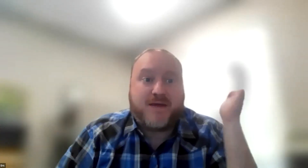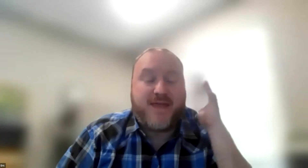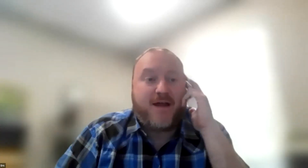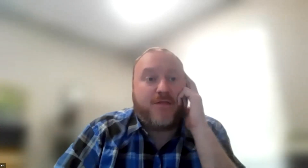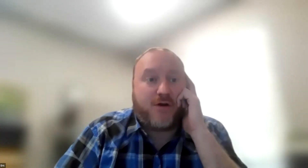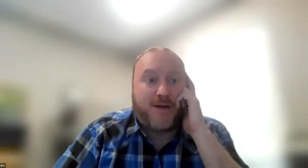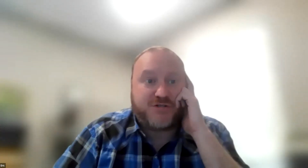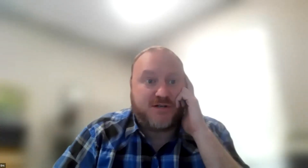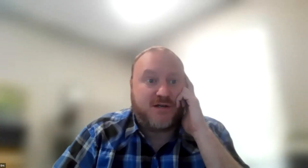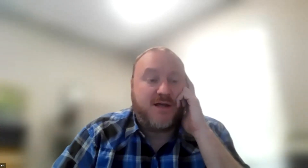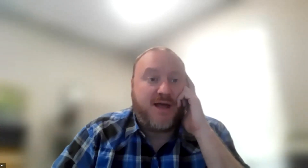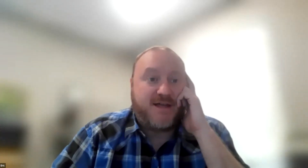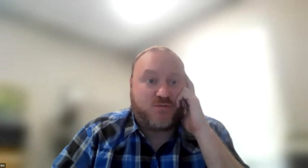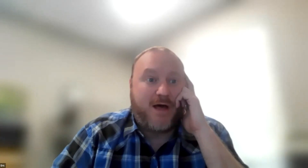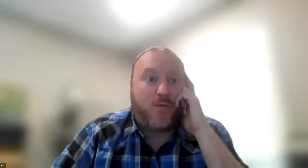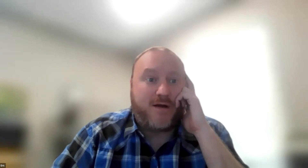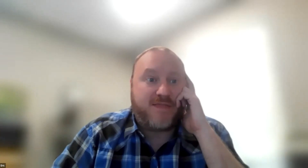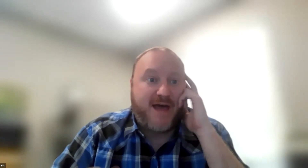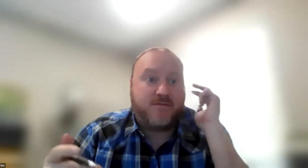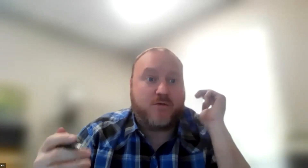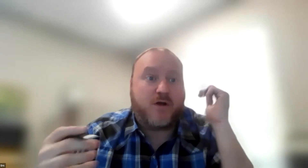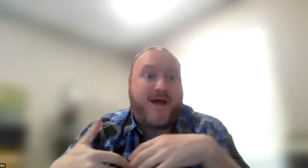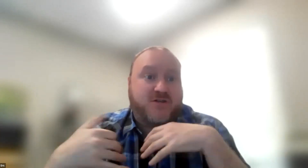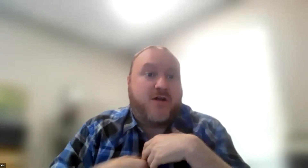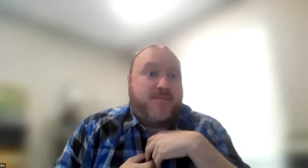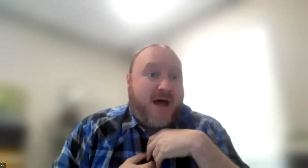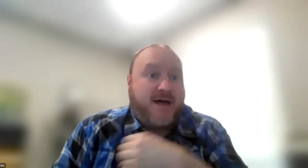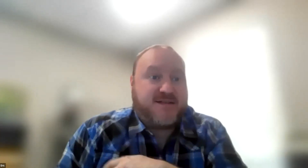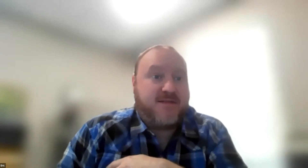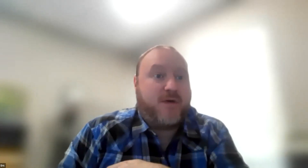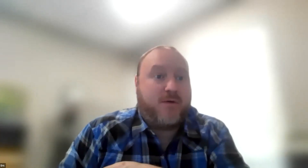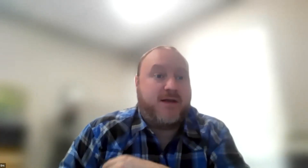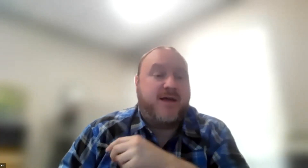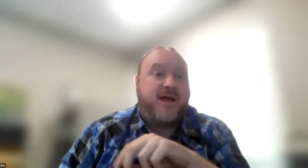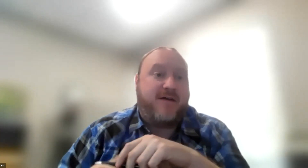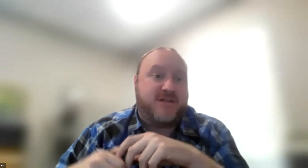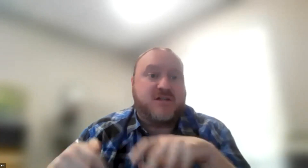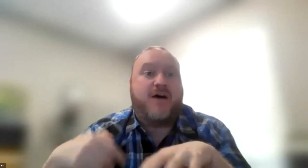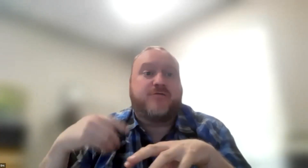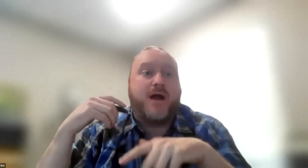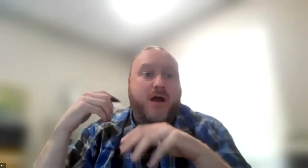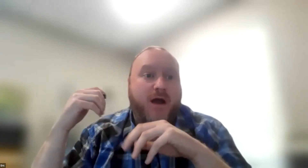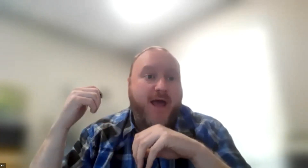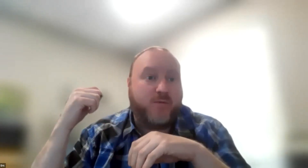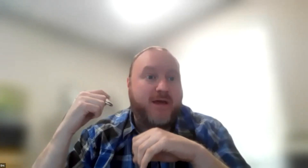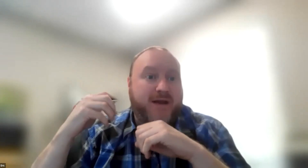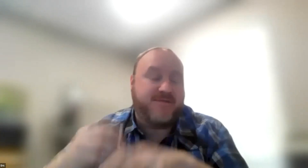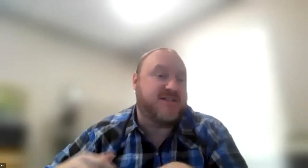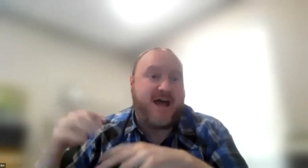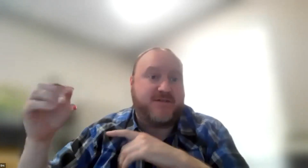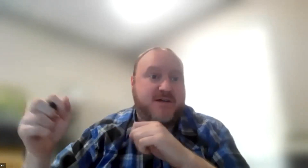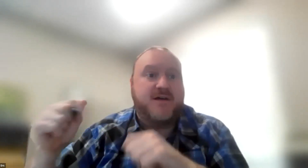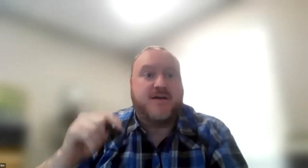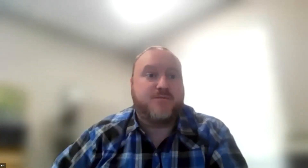maybe there would be that other option as well, where that request could come to us and then we would have the software and we would